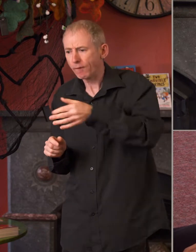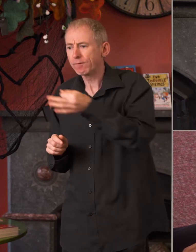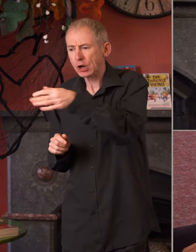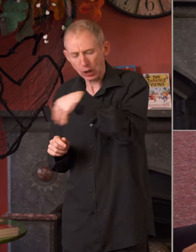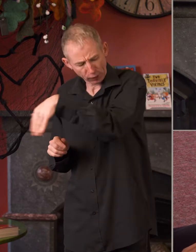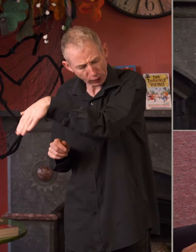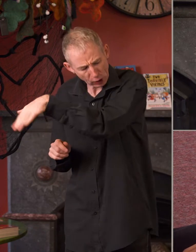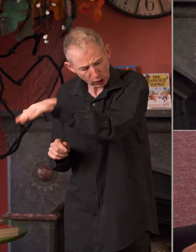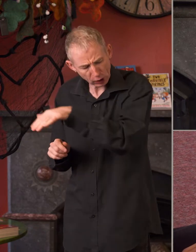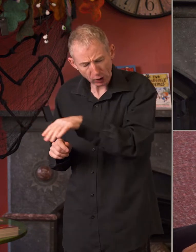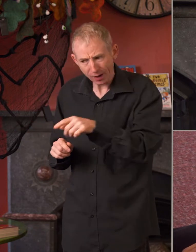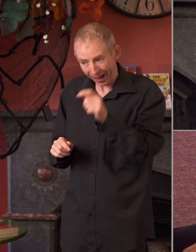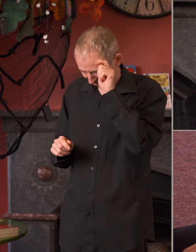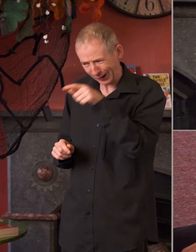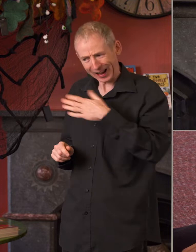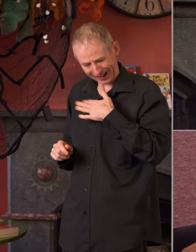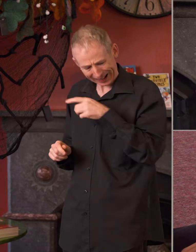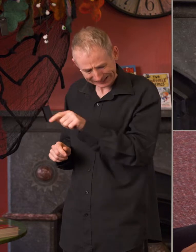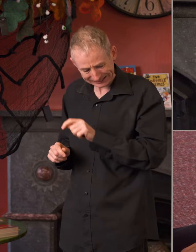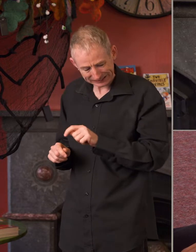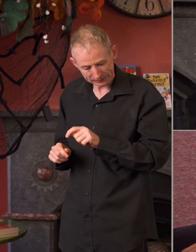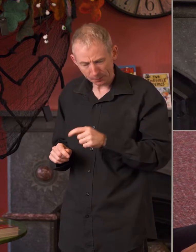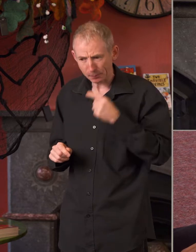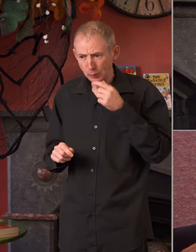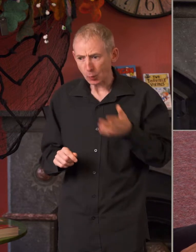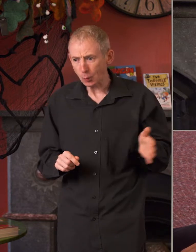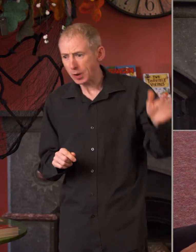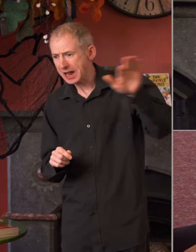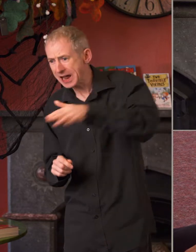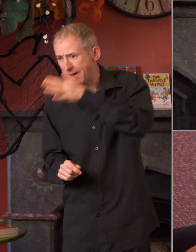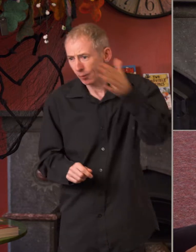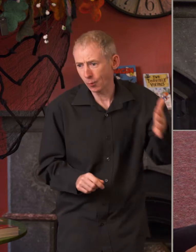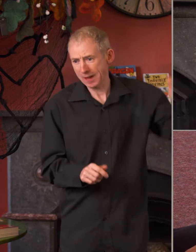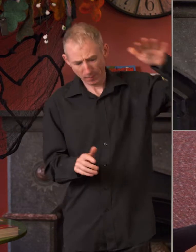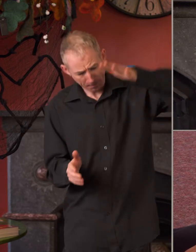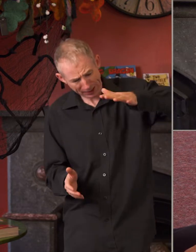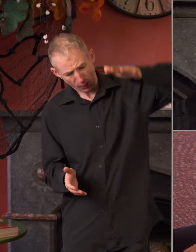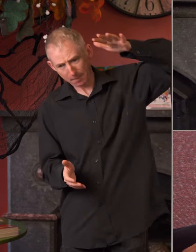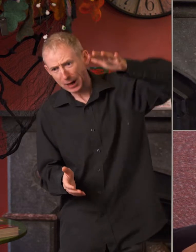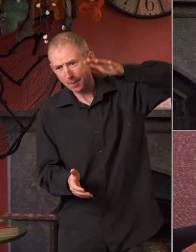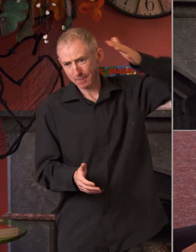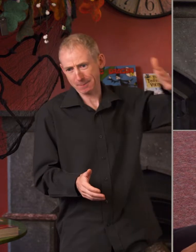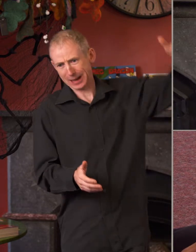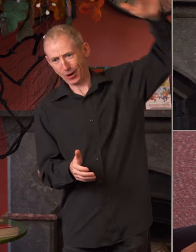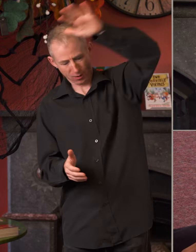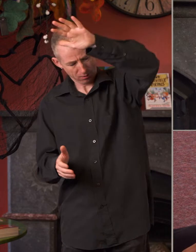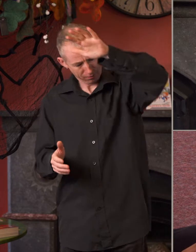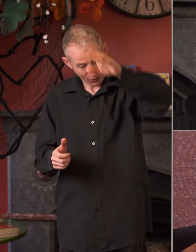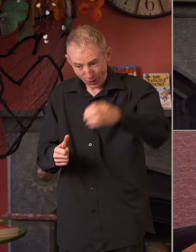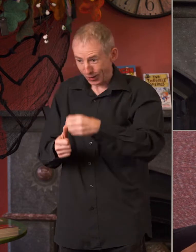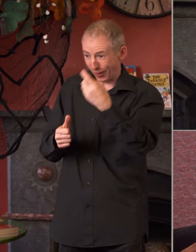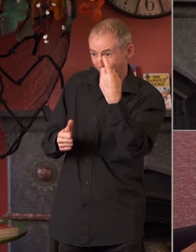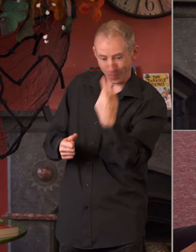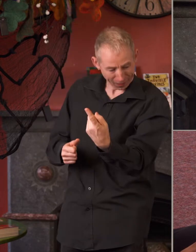Big Crab. I think you'll like it. But the waves keep getting bigger. And